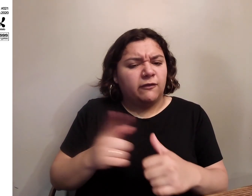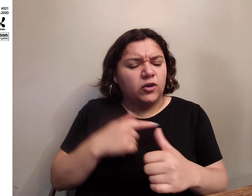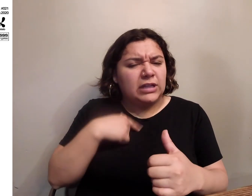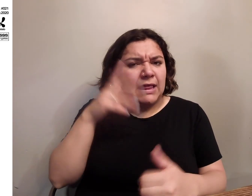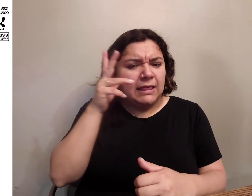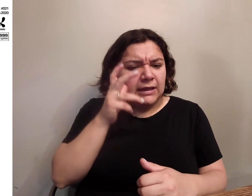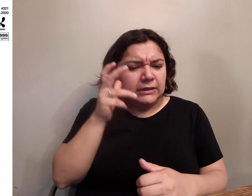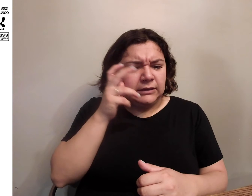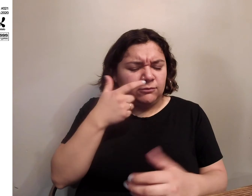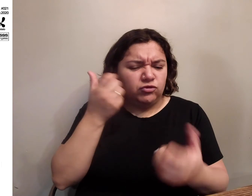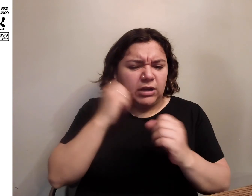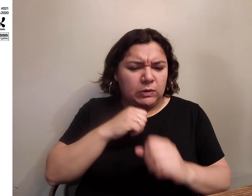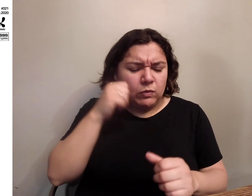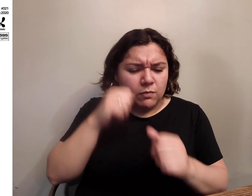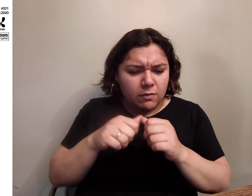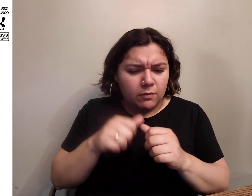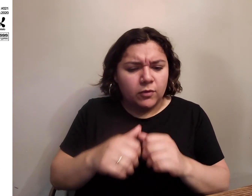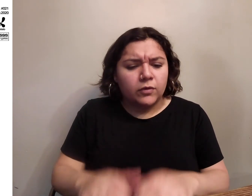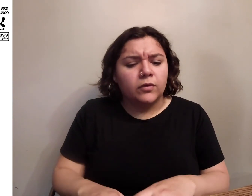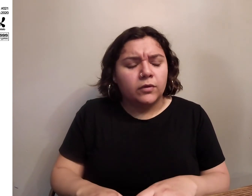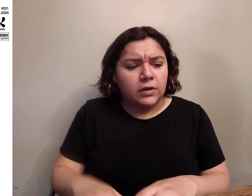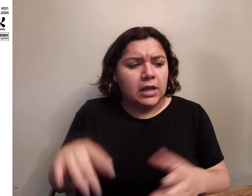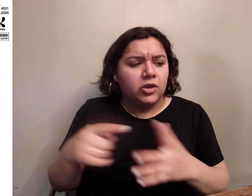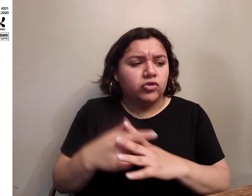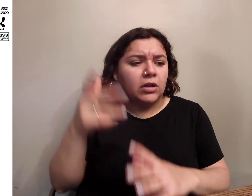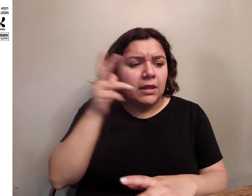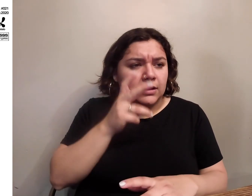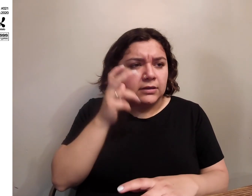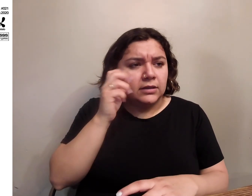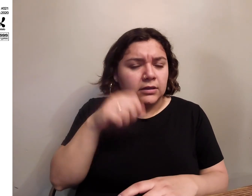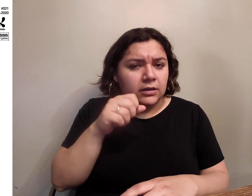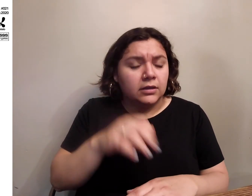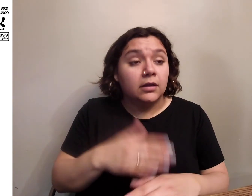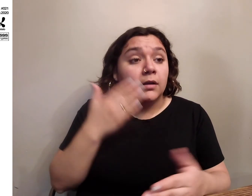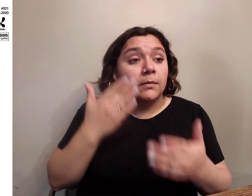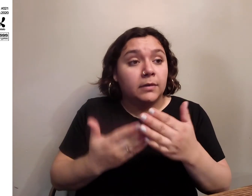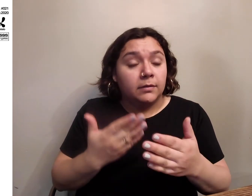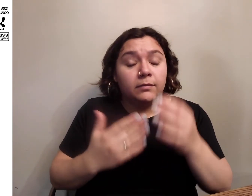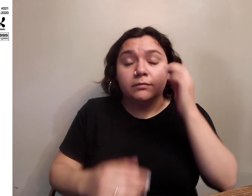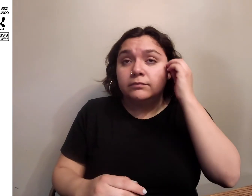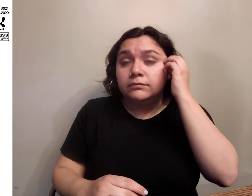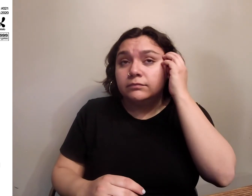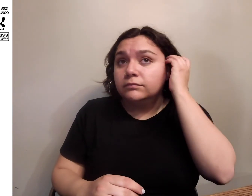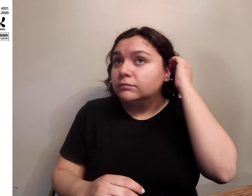Oh wow, I'm trying to remember because I did start listening, and I may have to.